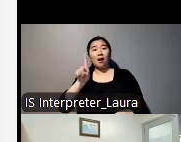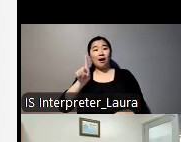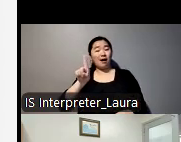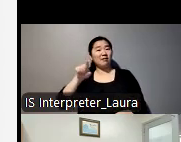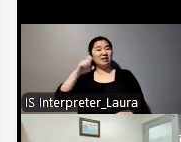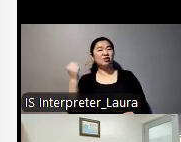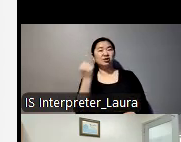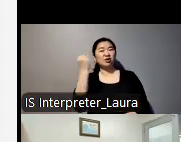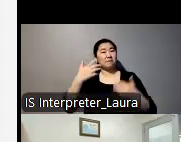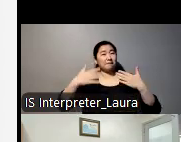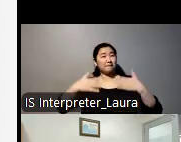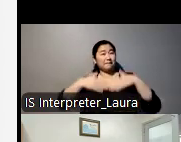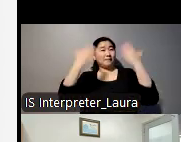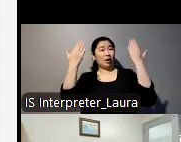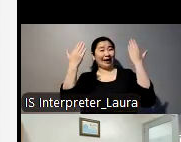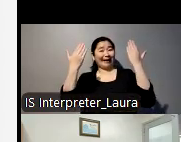director